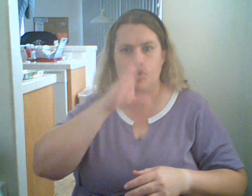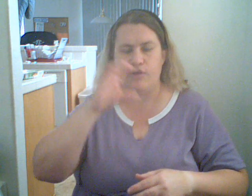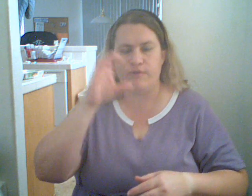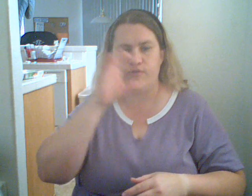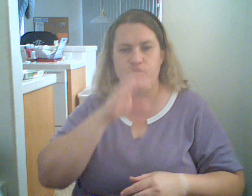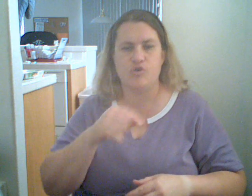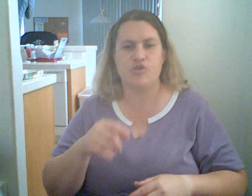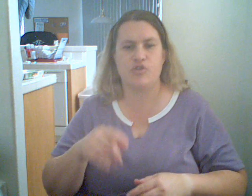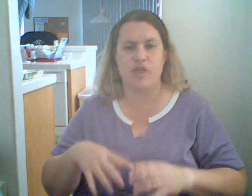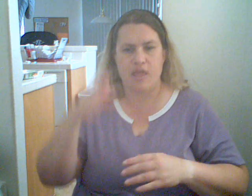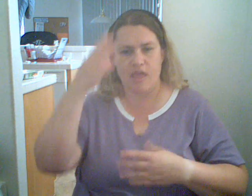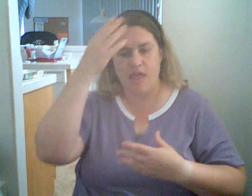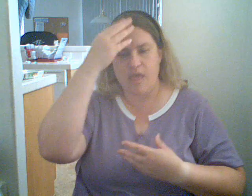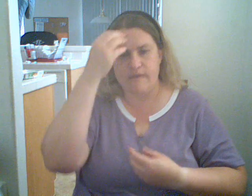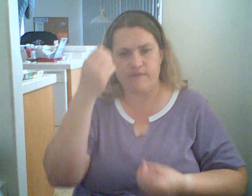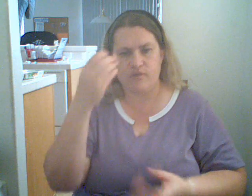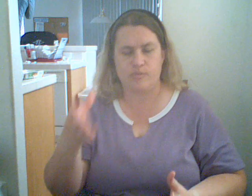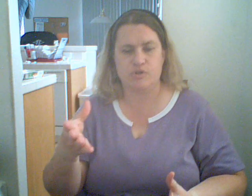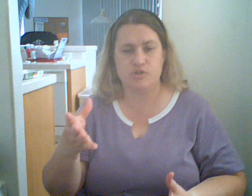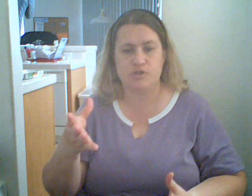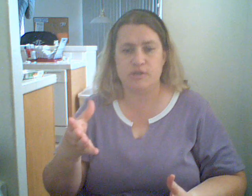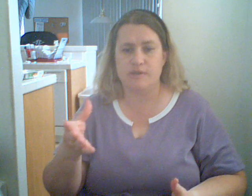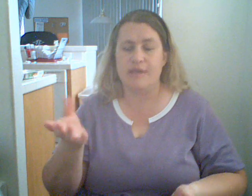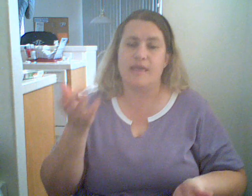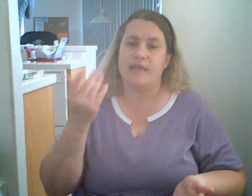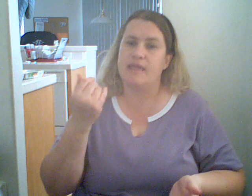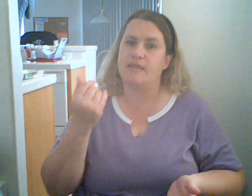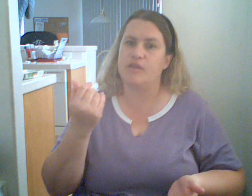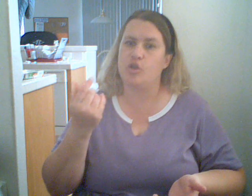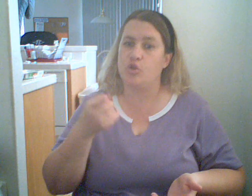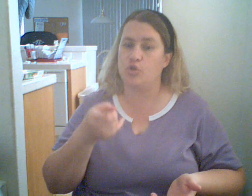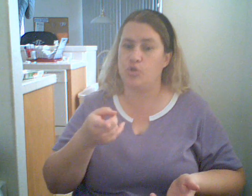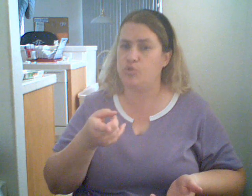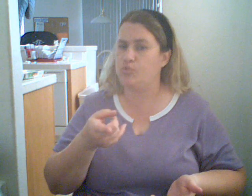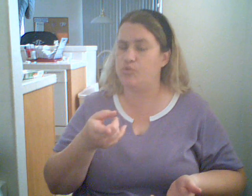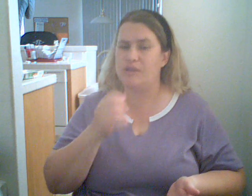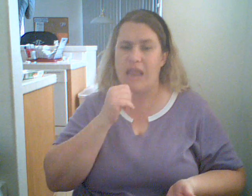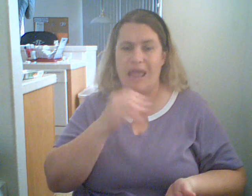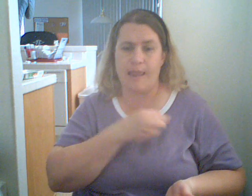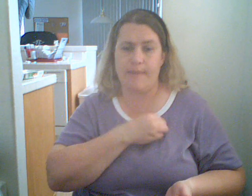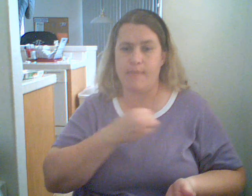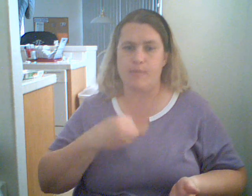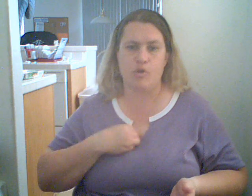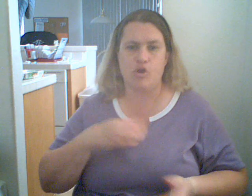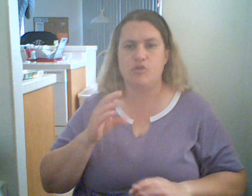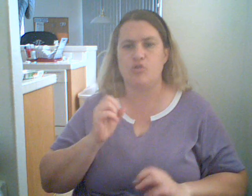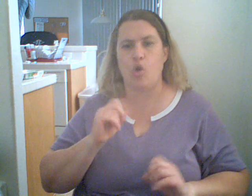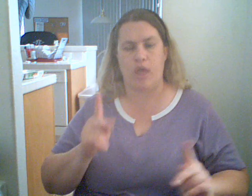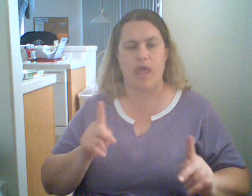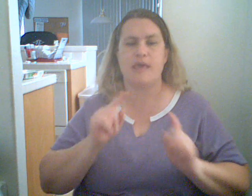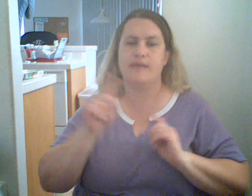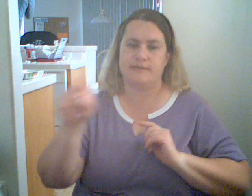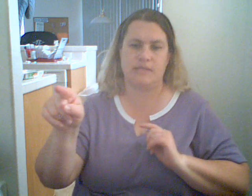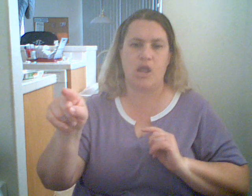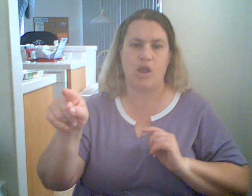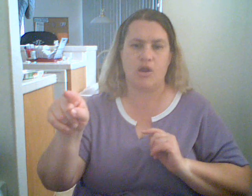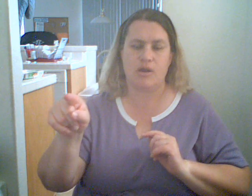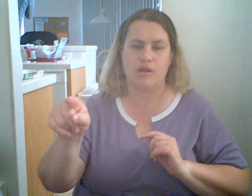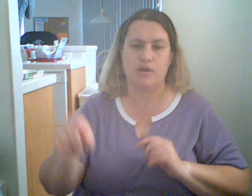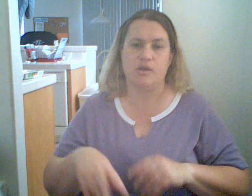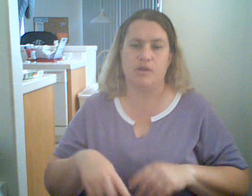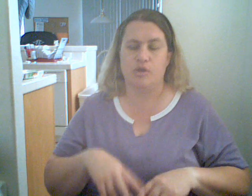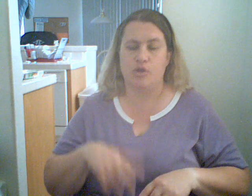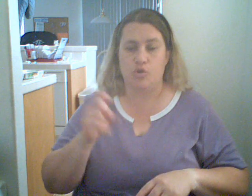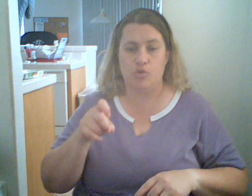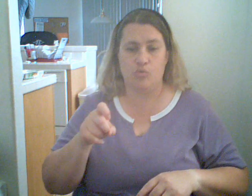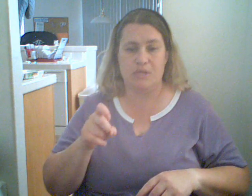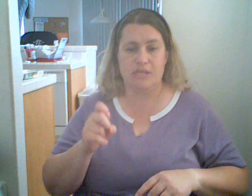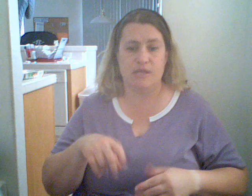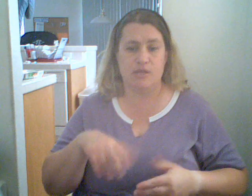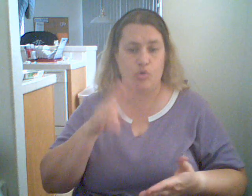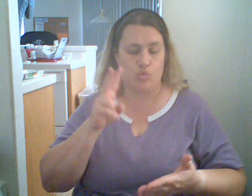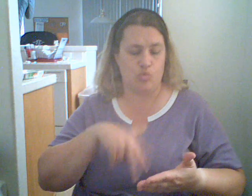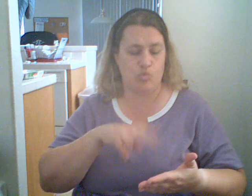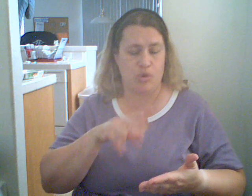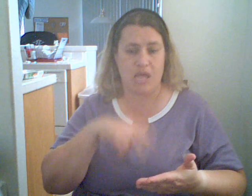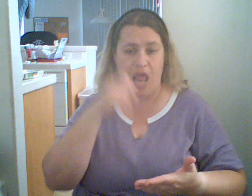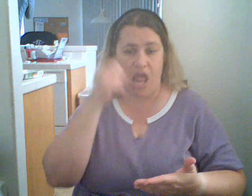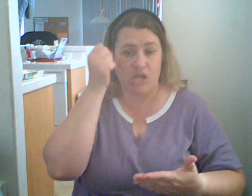you even as a non-member. And make sure that you read it and understand it, because there may be